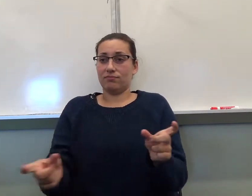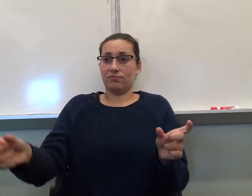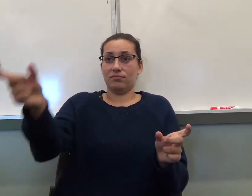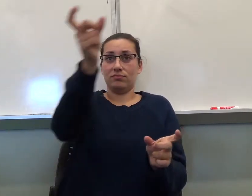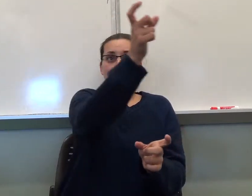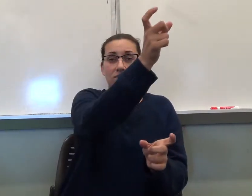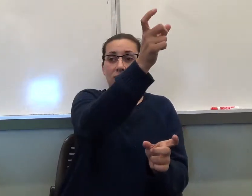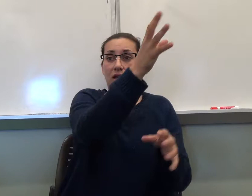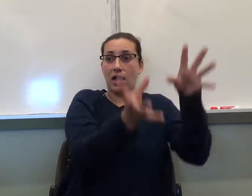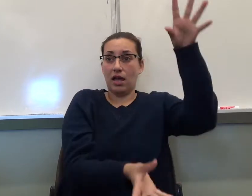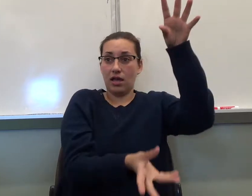6 inches.